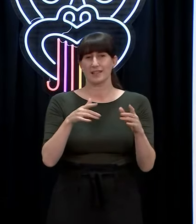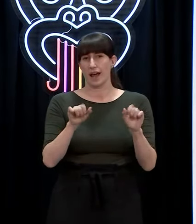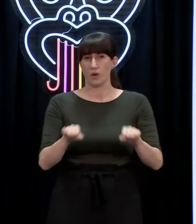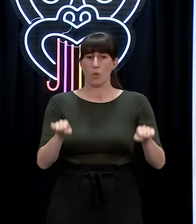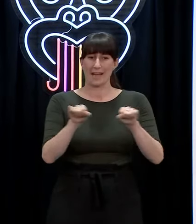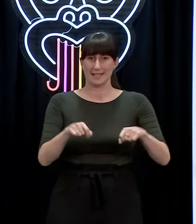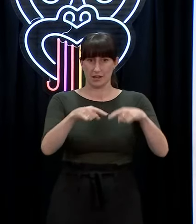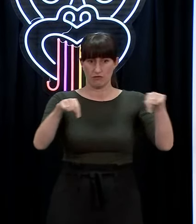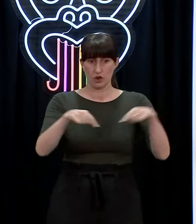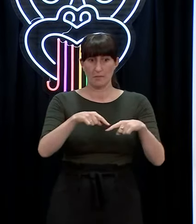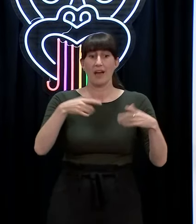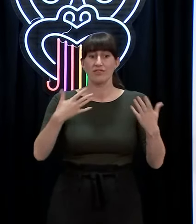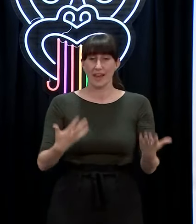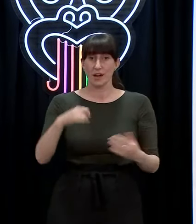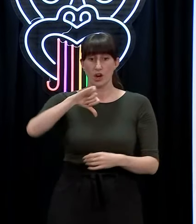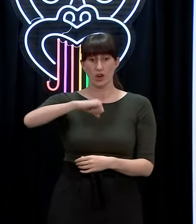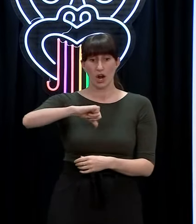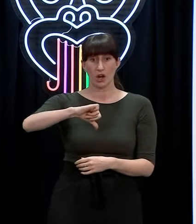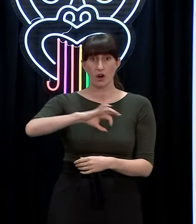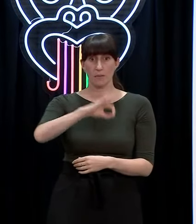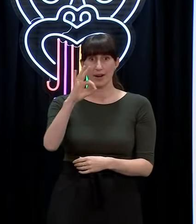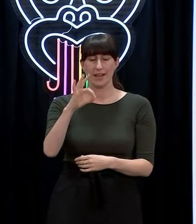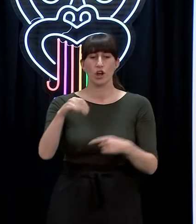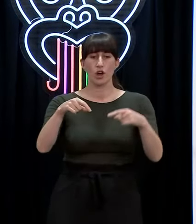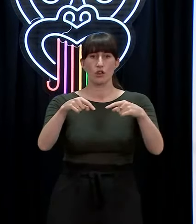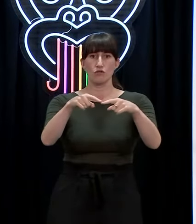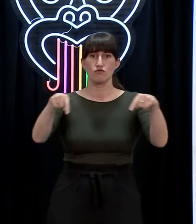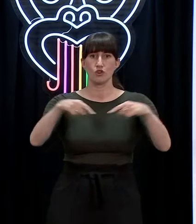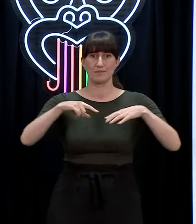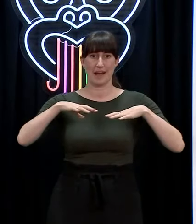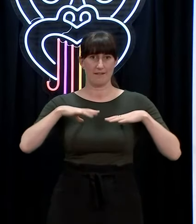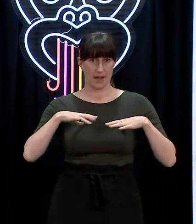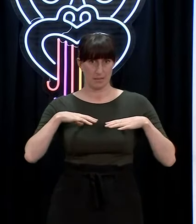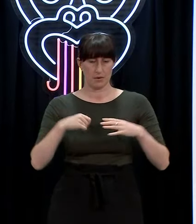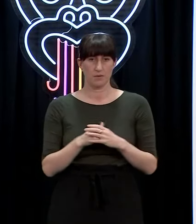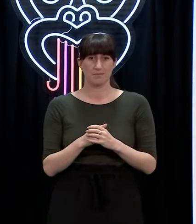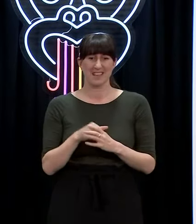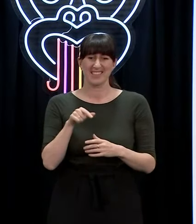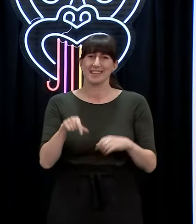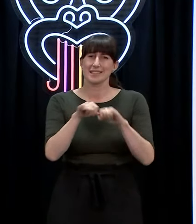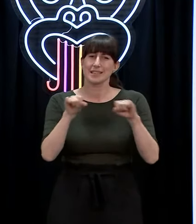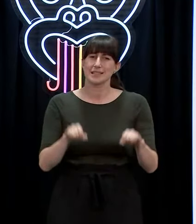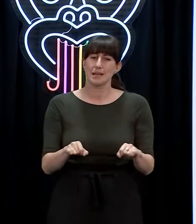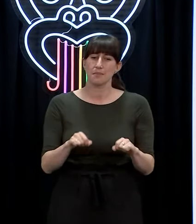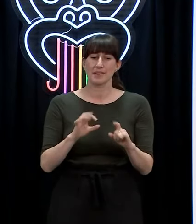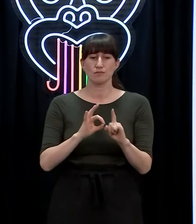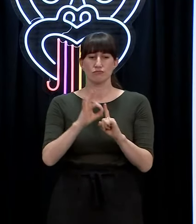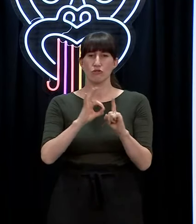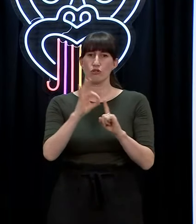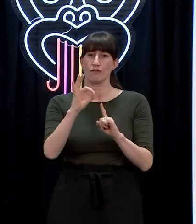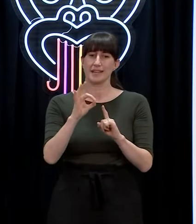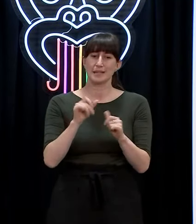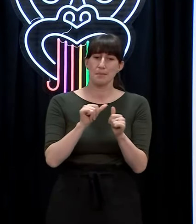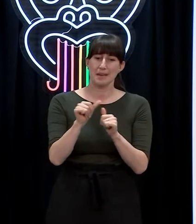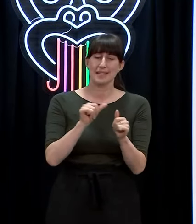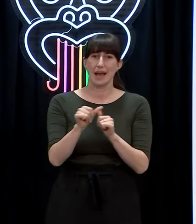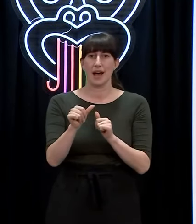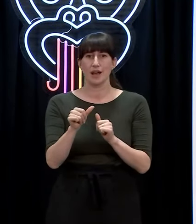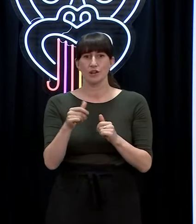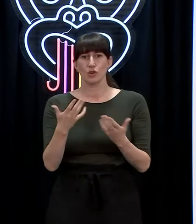The whole system is designed to improve the experience for those using the Managed Isolation Allocation System,